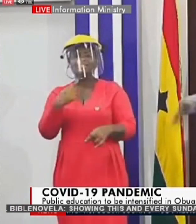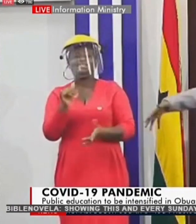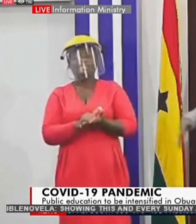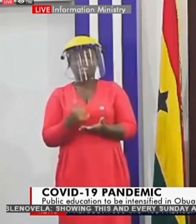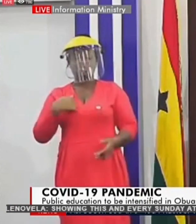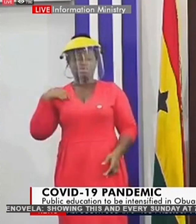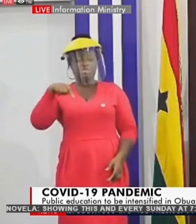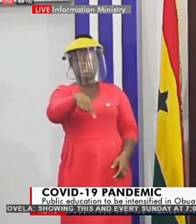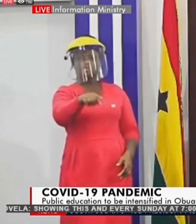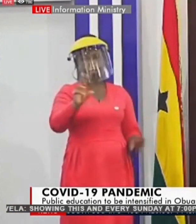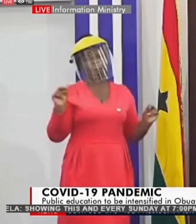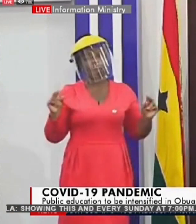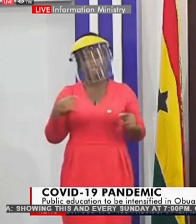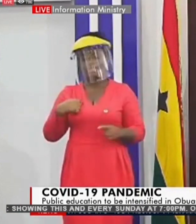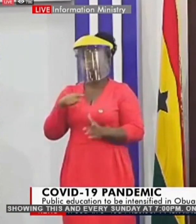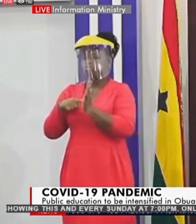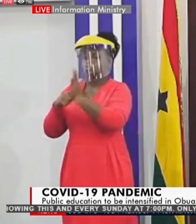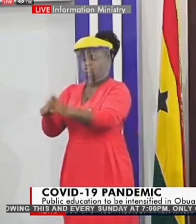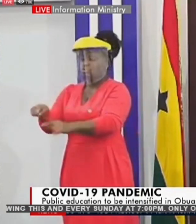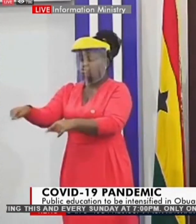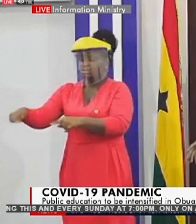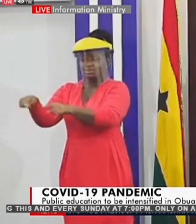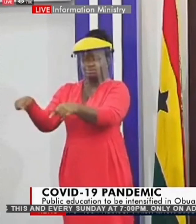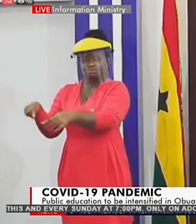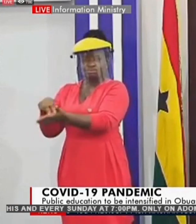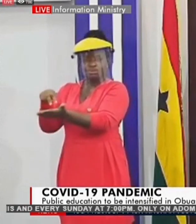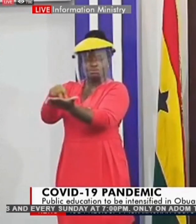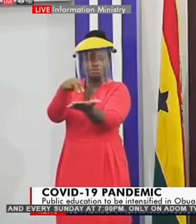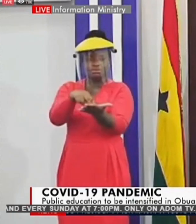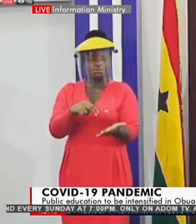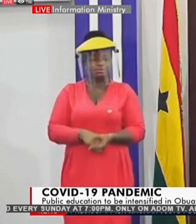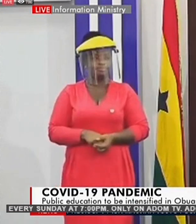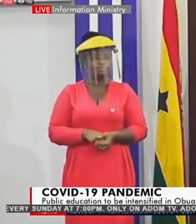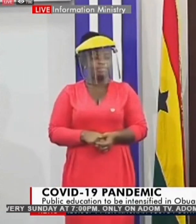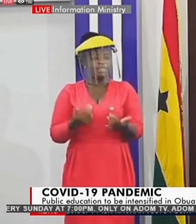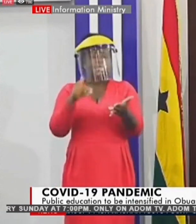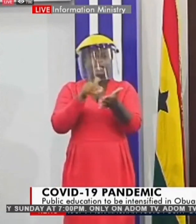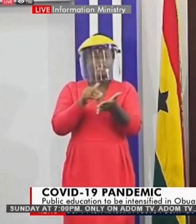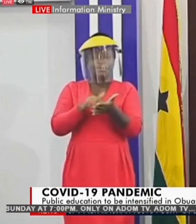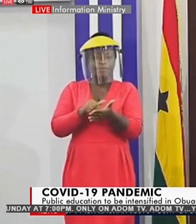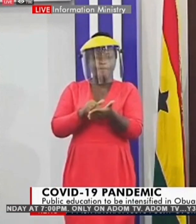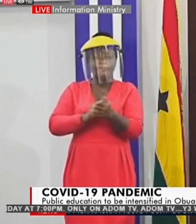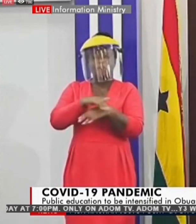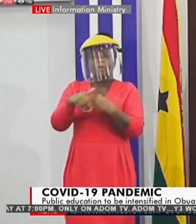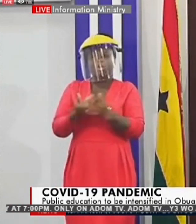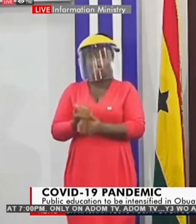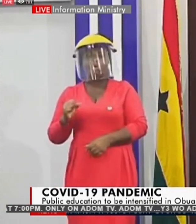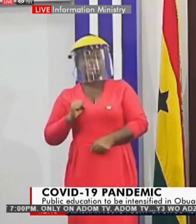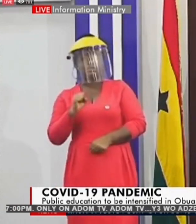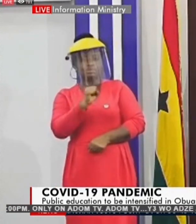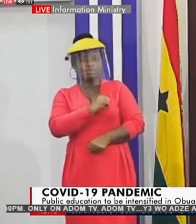They send their markers to ensure there's a physical presence, physical distance. Then all staff